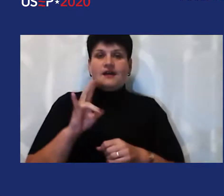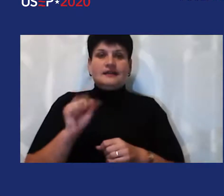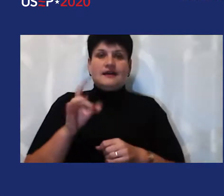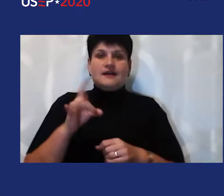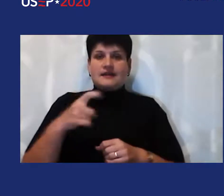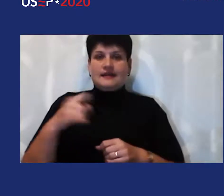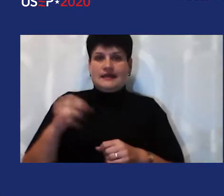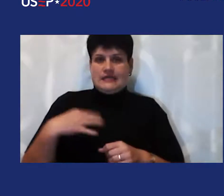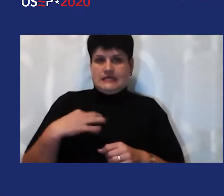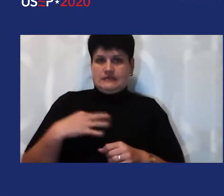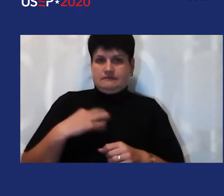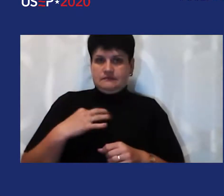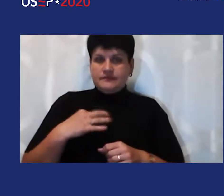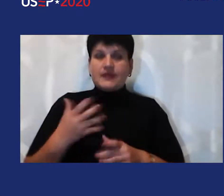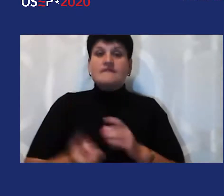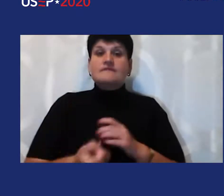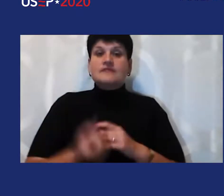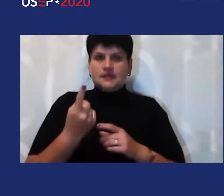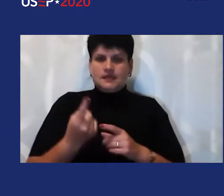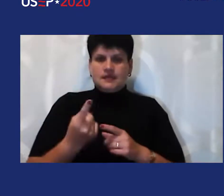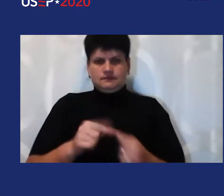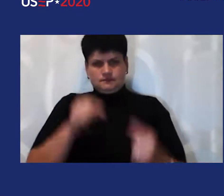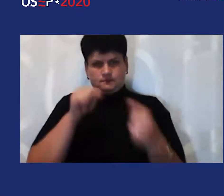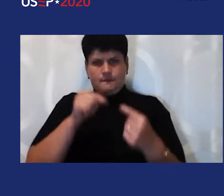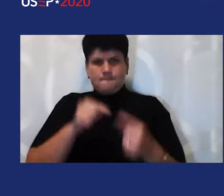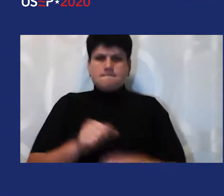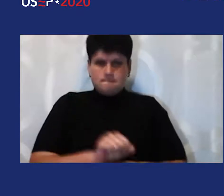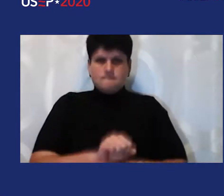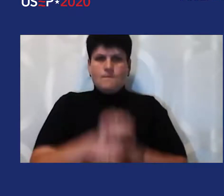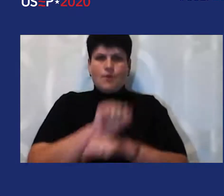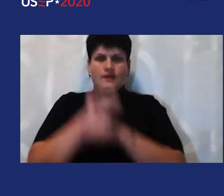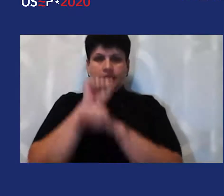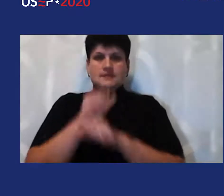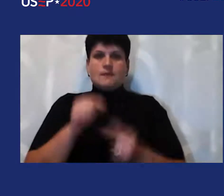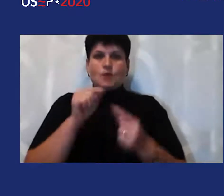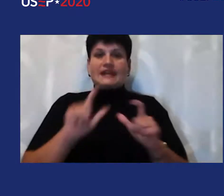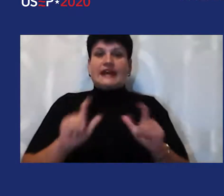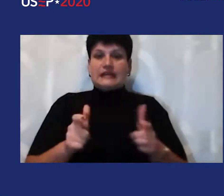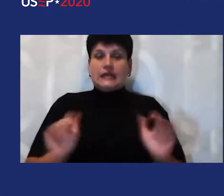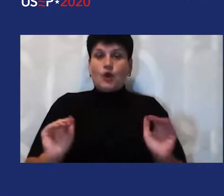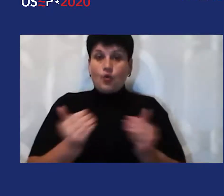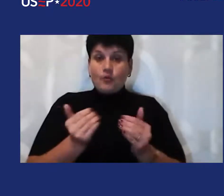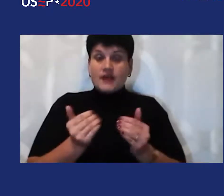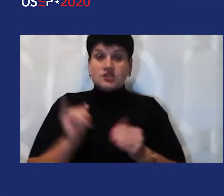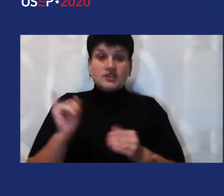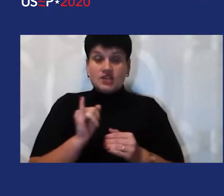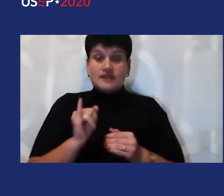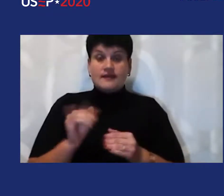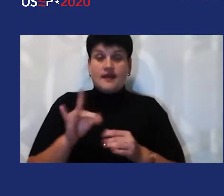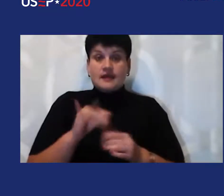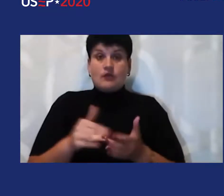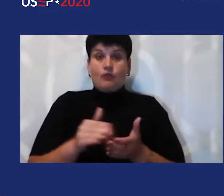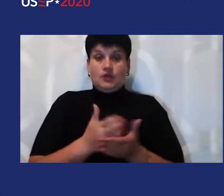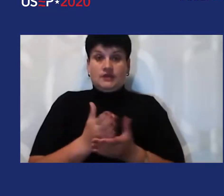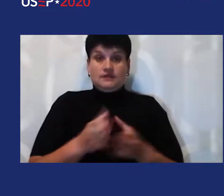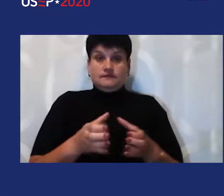upset about everything that is going on. In certain countries, there were some massive protests